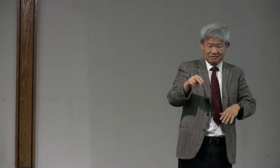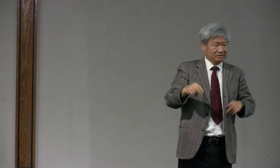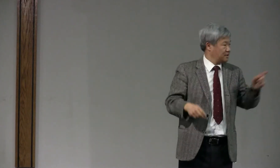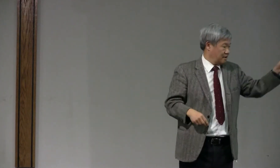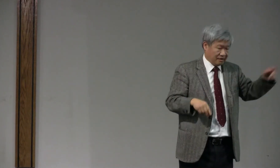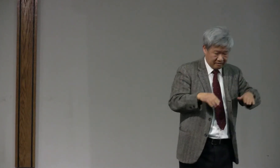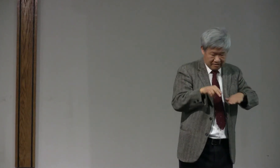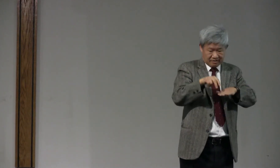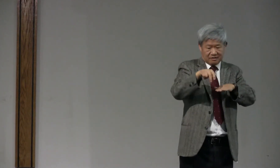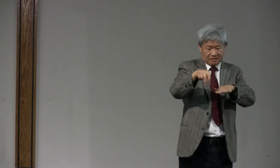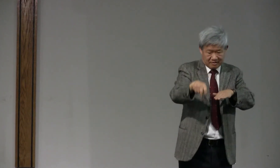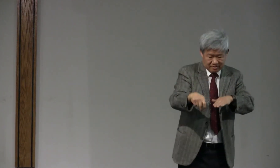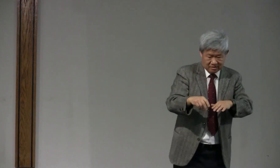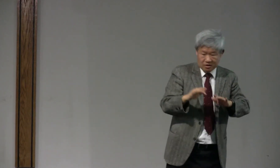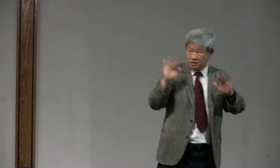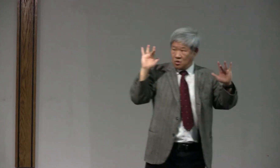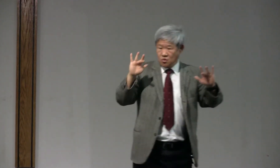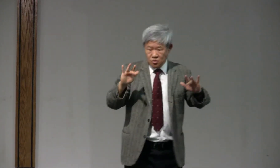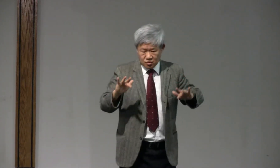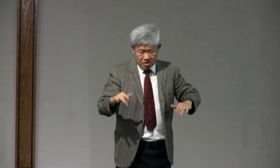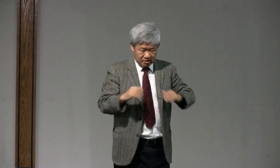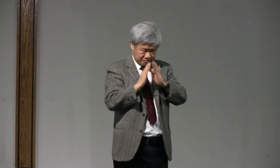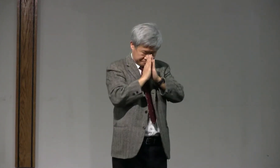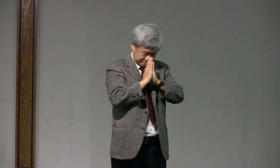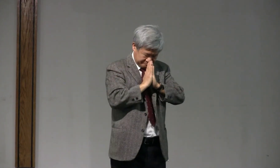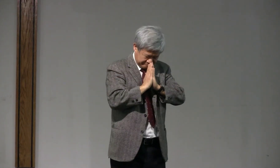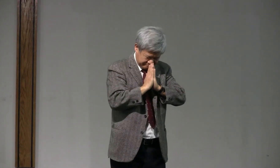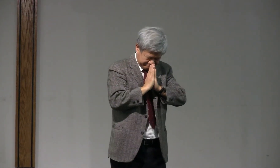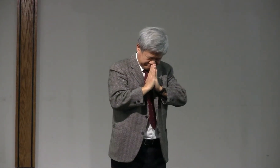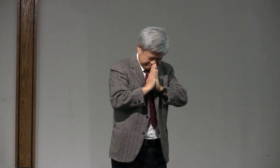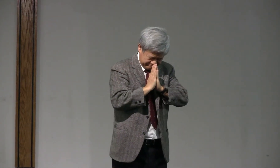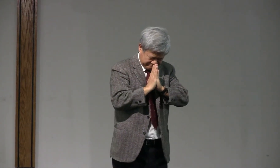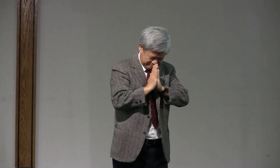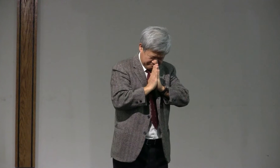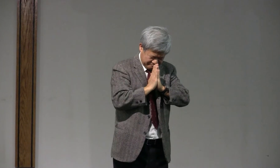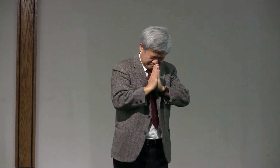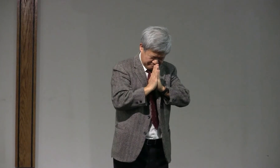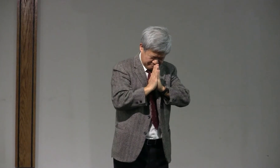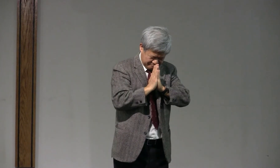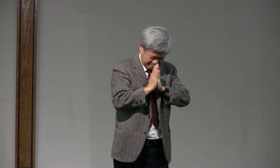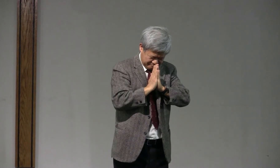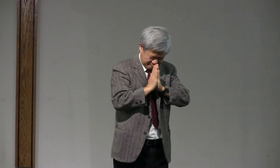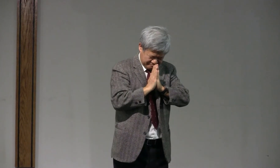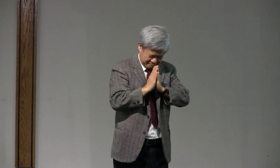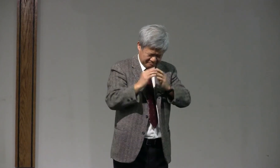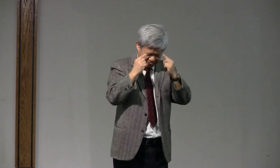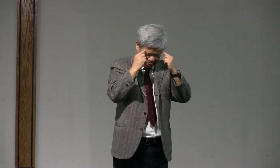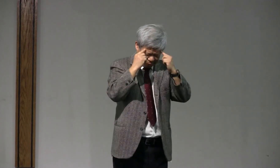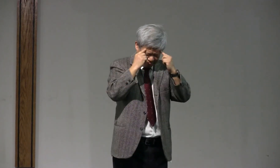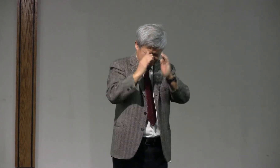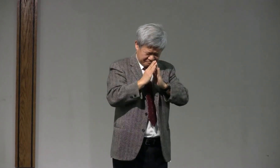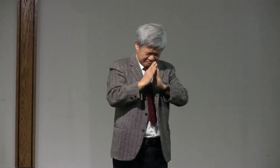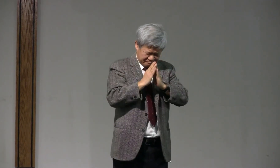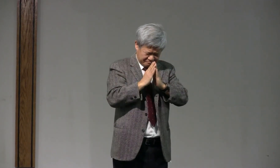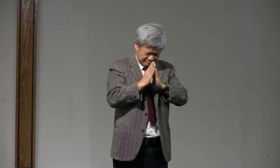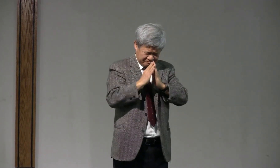unpaved. They didn't have those. So he went out by himself and prayed.